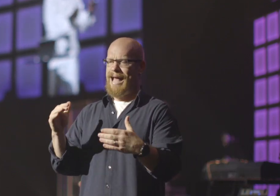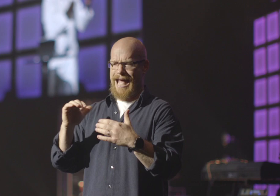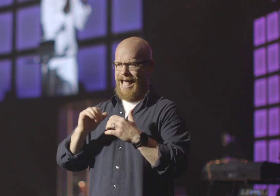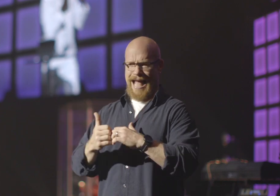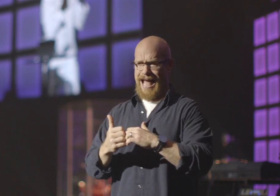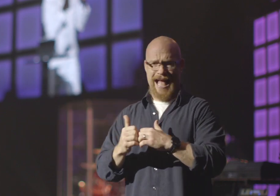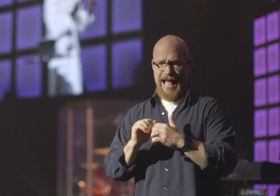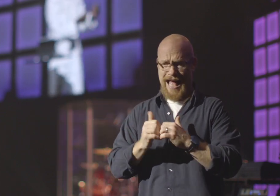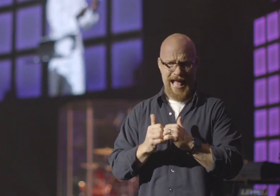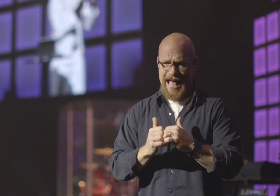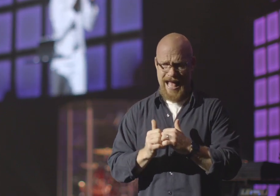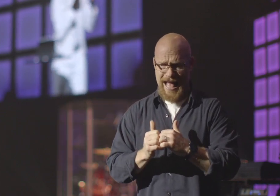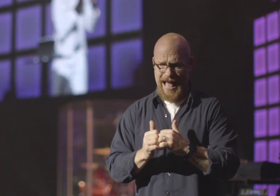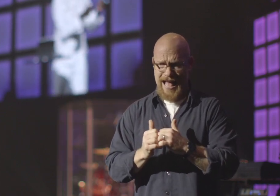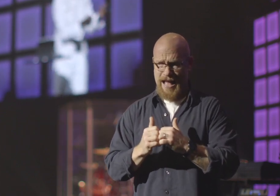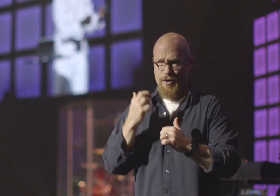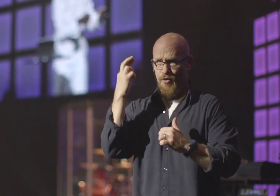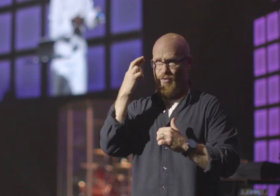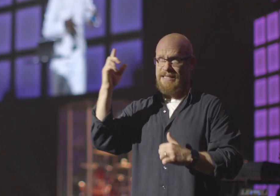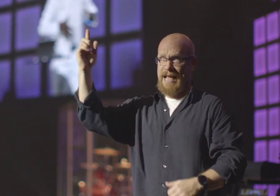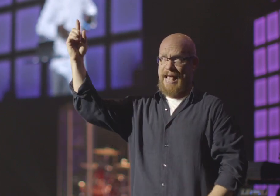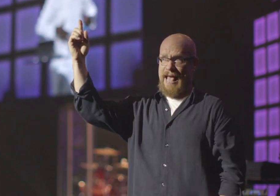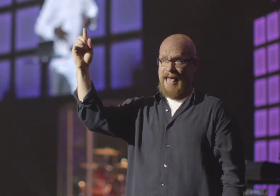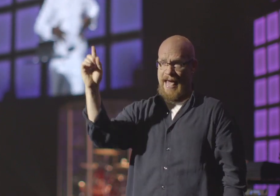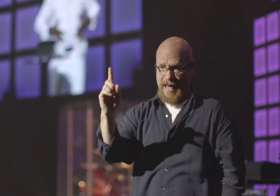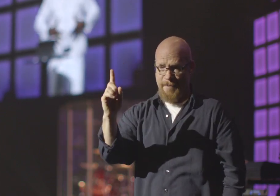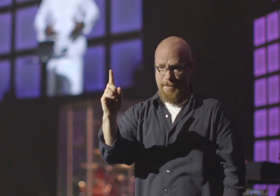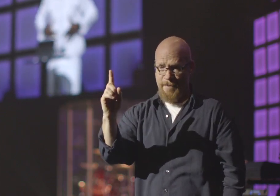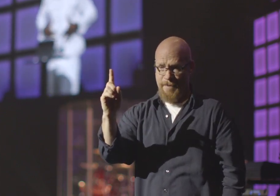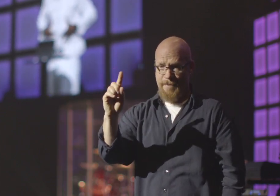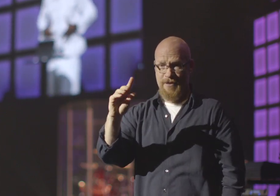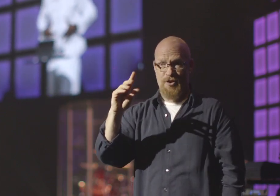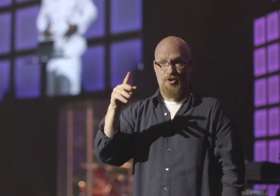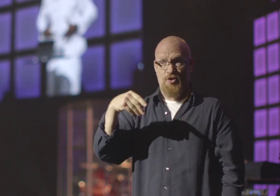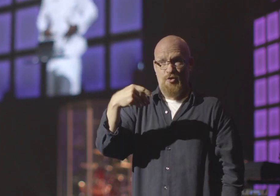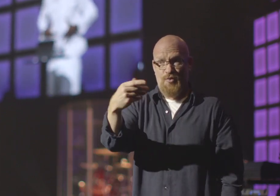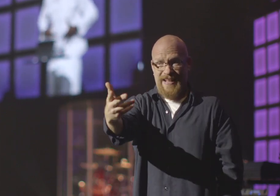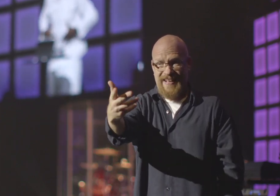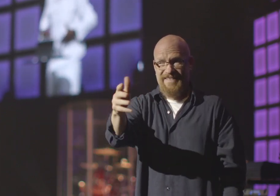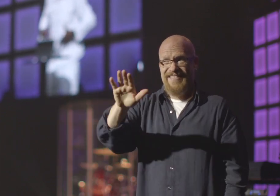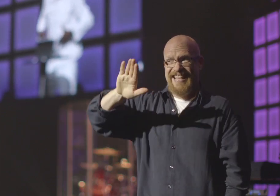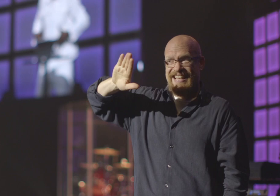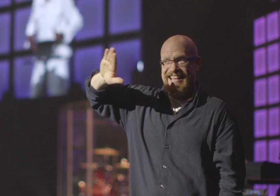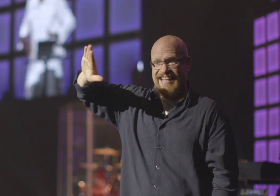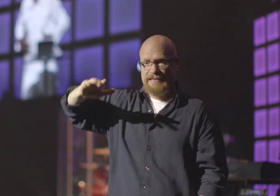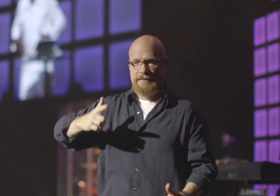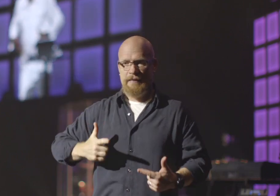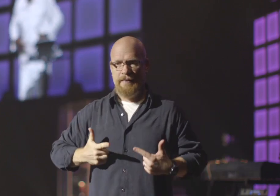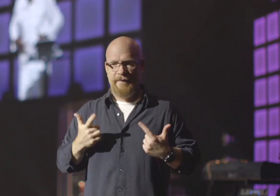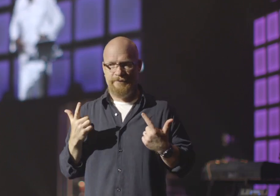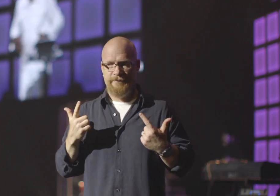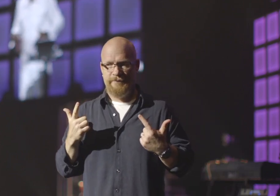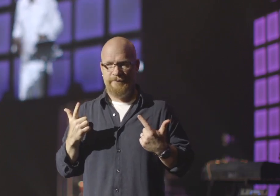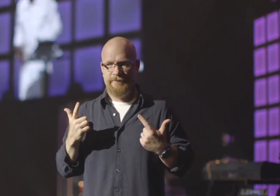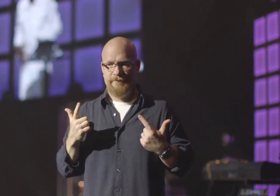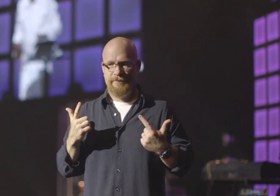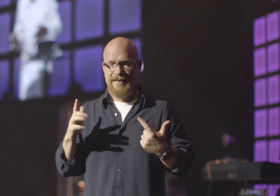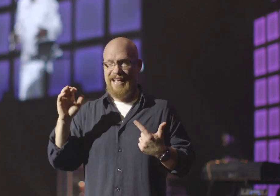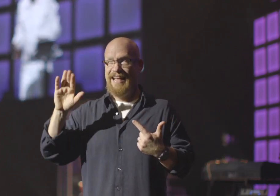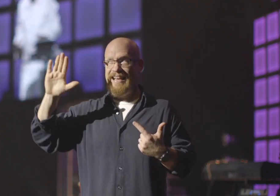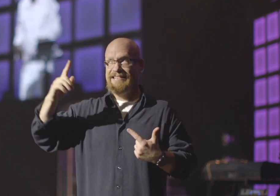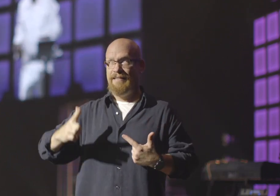the only reason that I came is that they might have my life, and that they might have my life